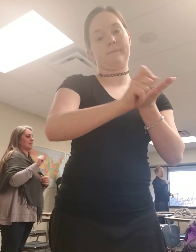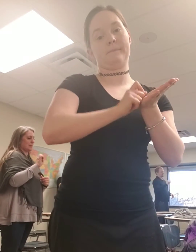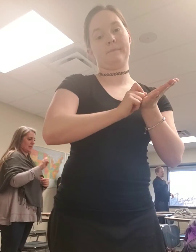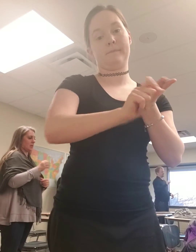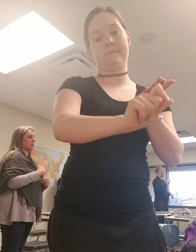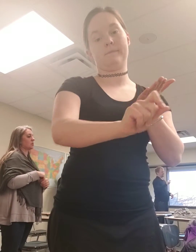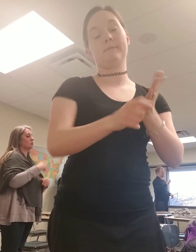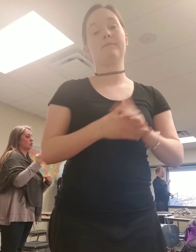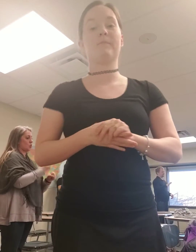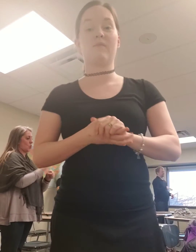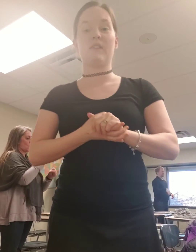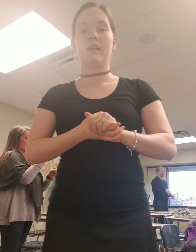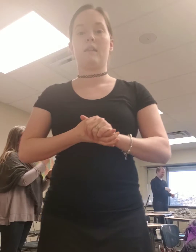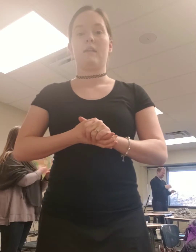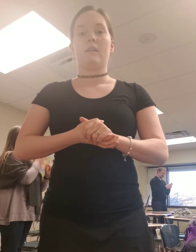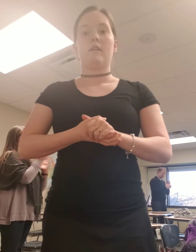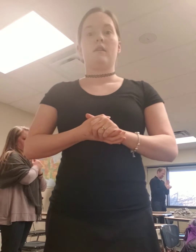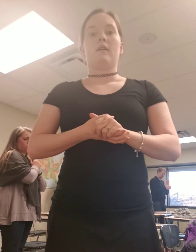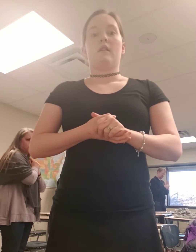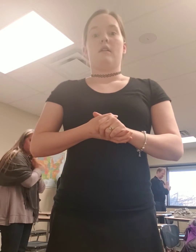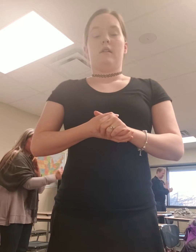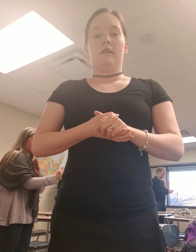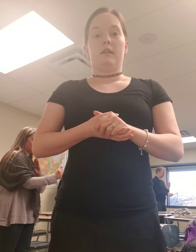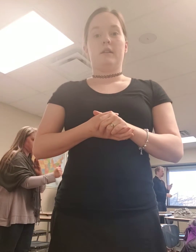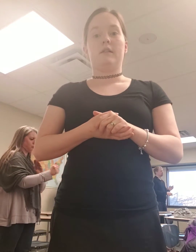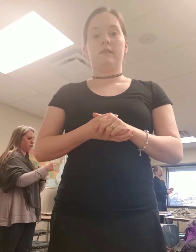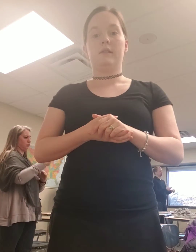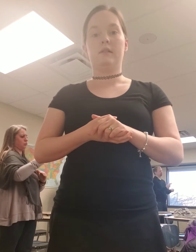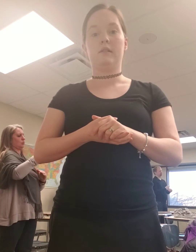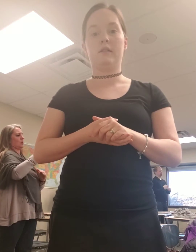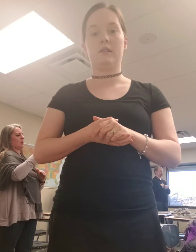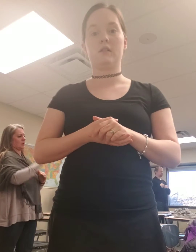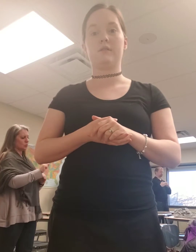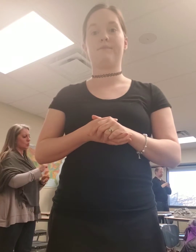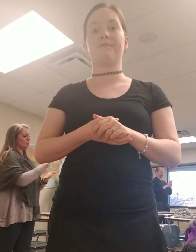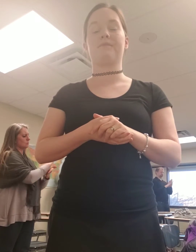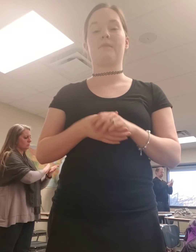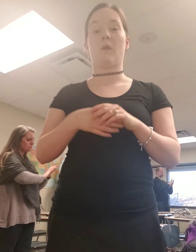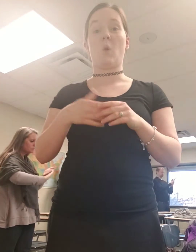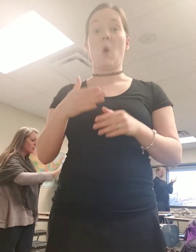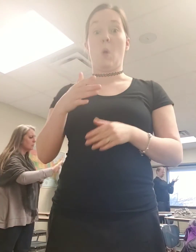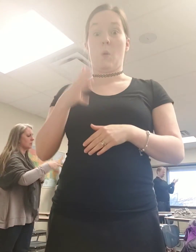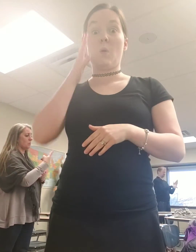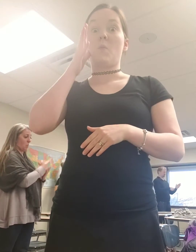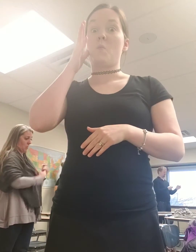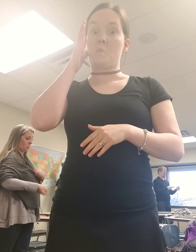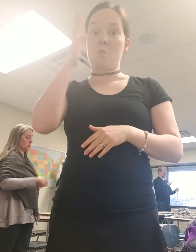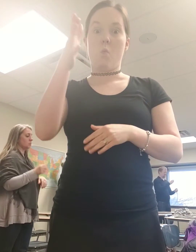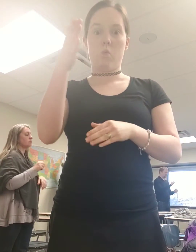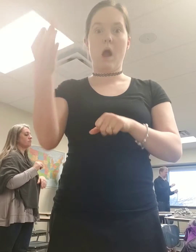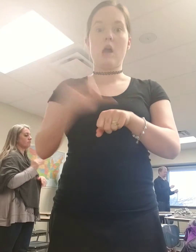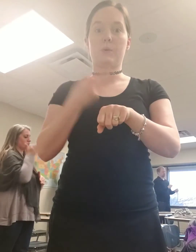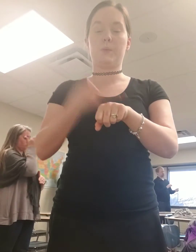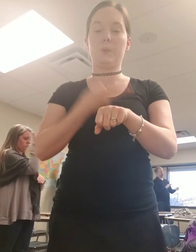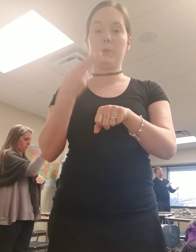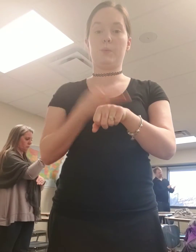use in your upper grades, high school, and especially college, okay? So as you read the text, if you come across a